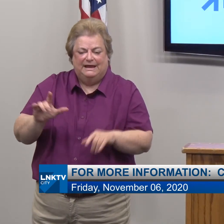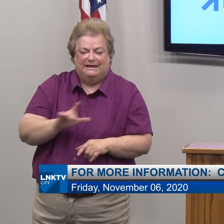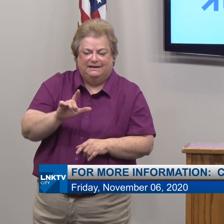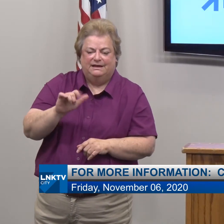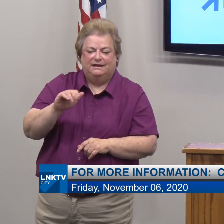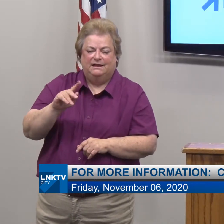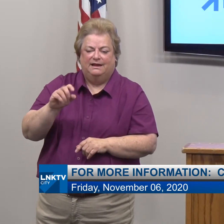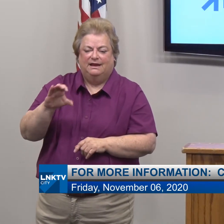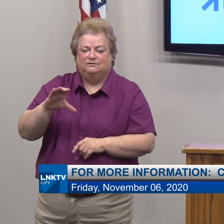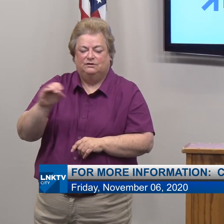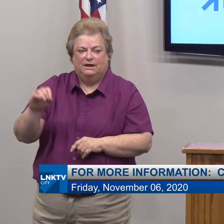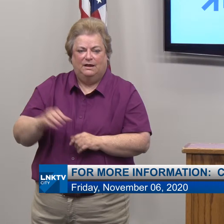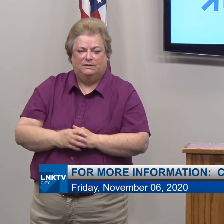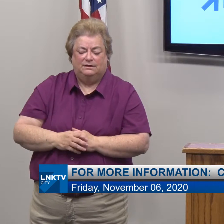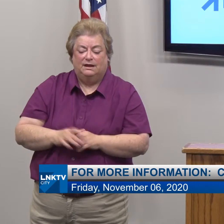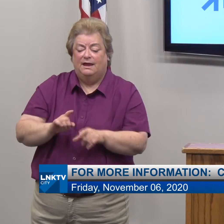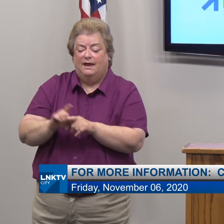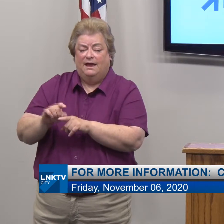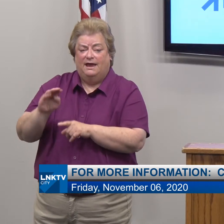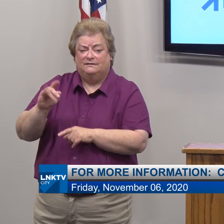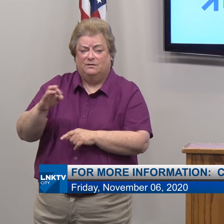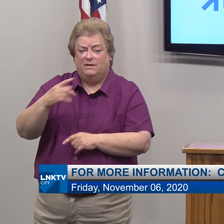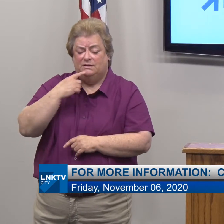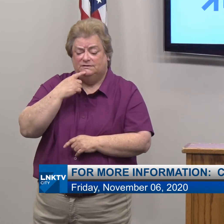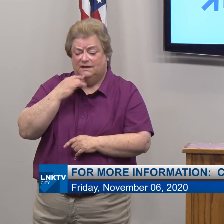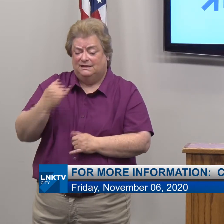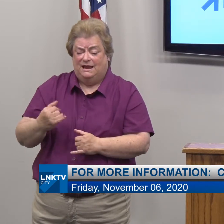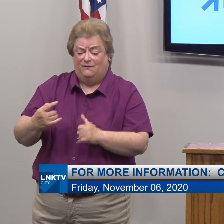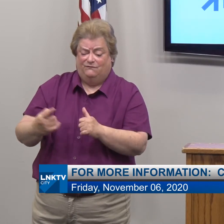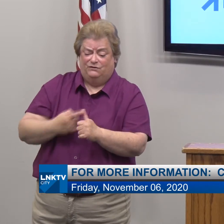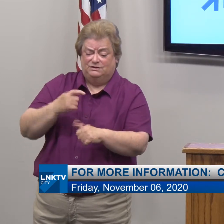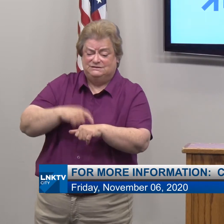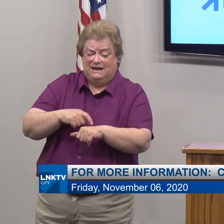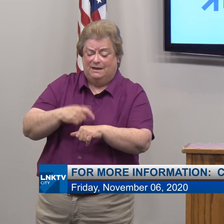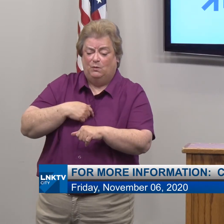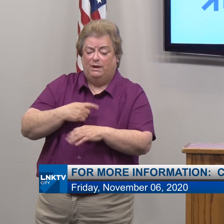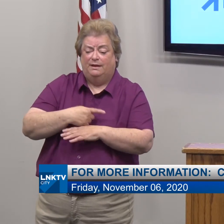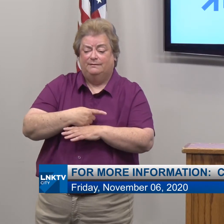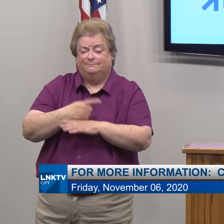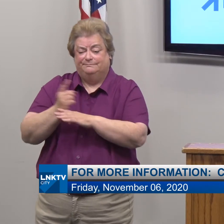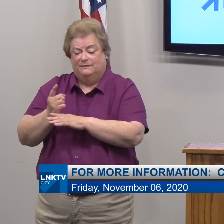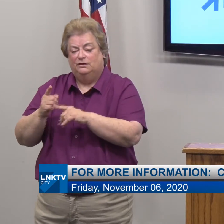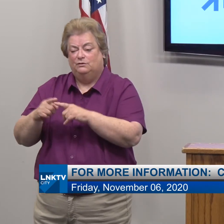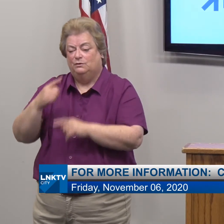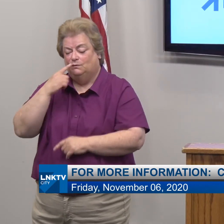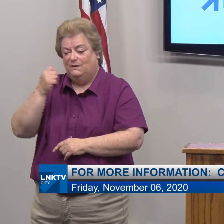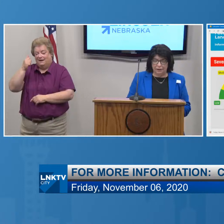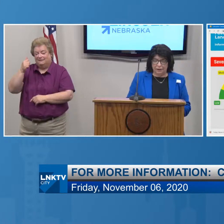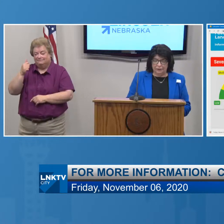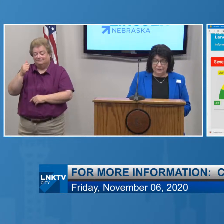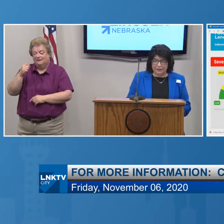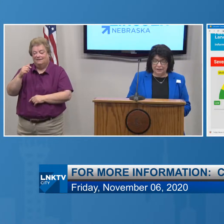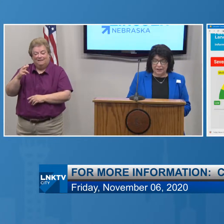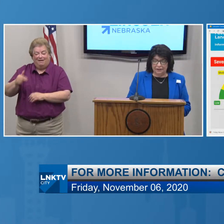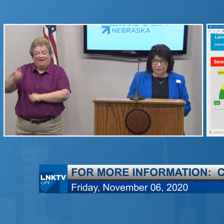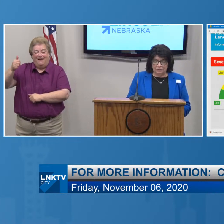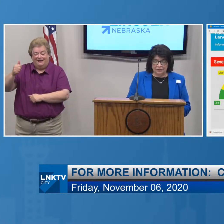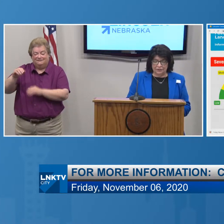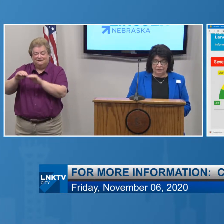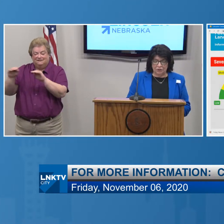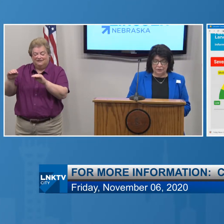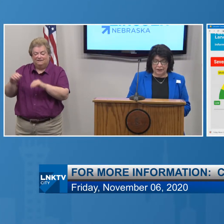County. As the mayor stated, for the first time, our dial risk is going to red, the highest level. This